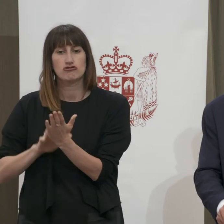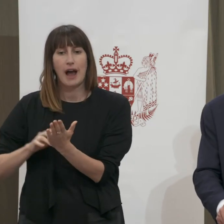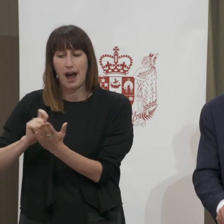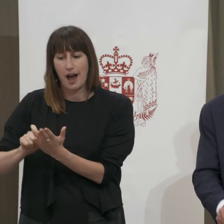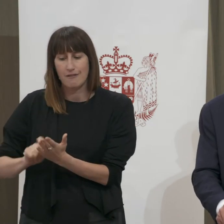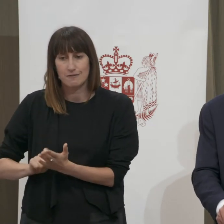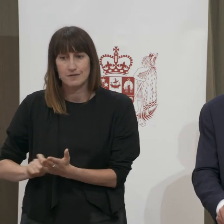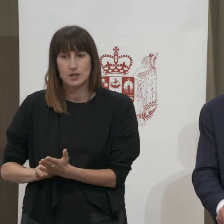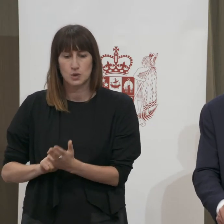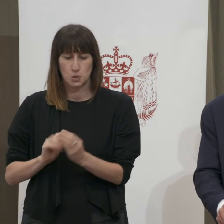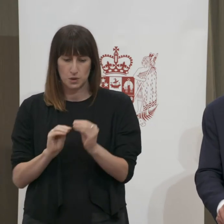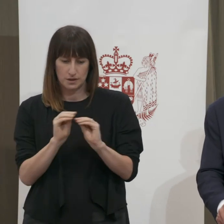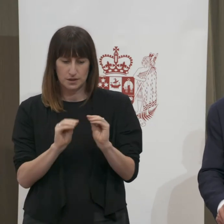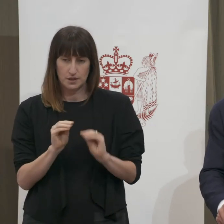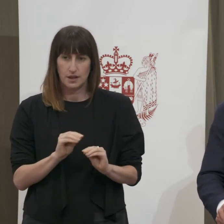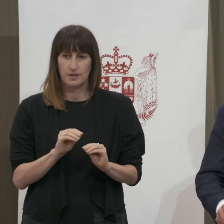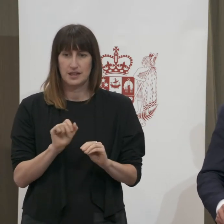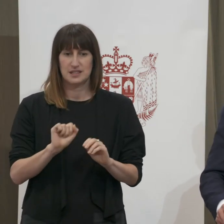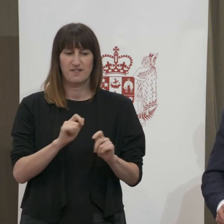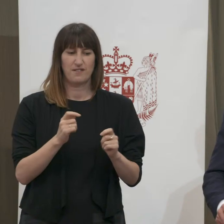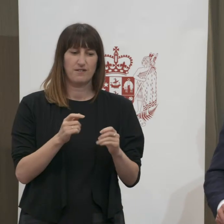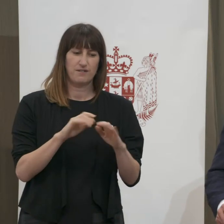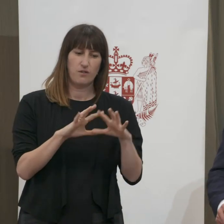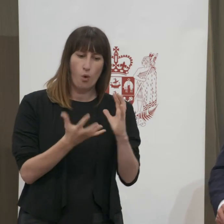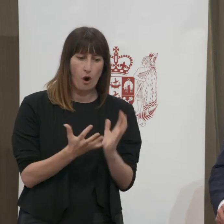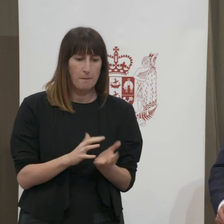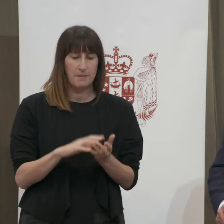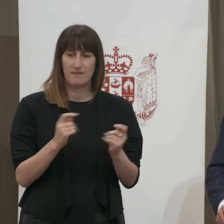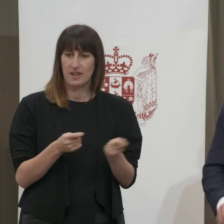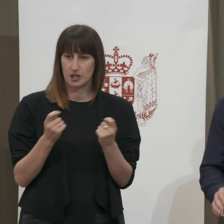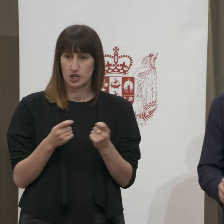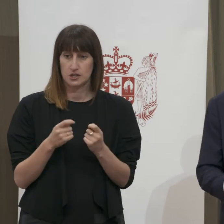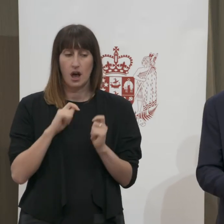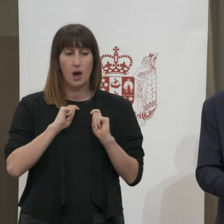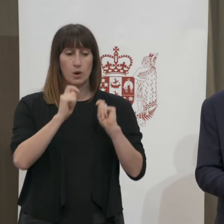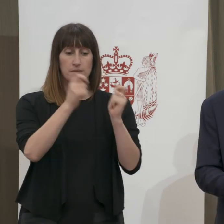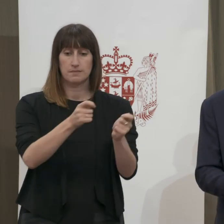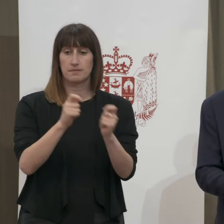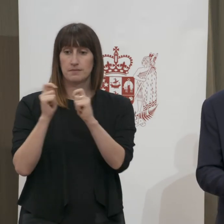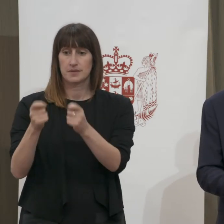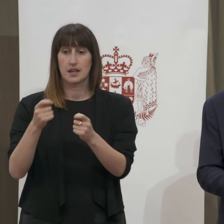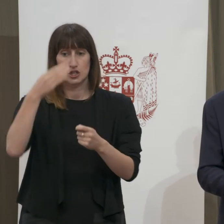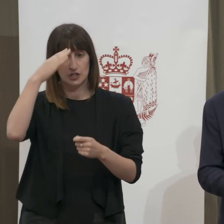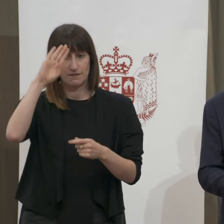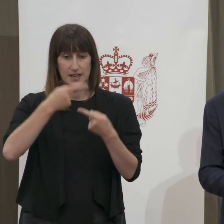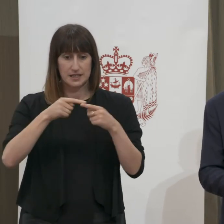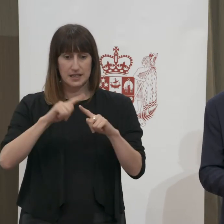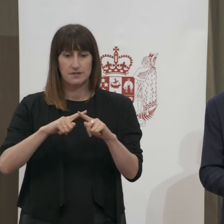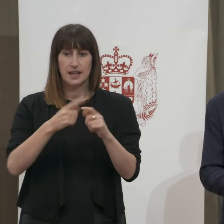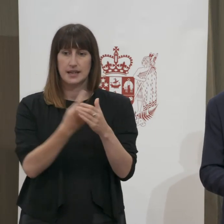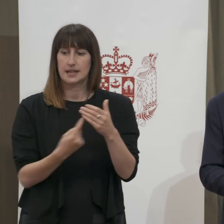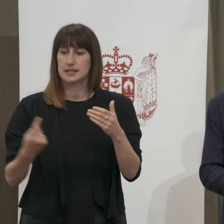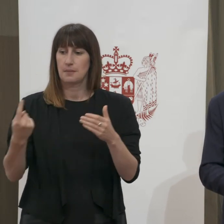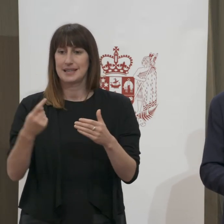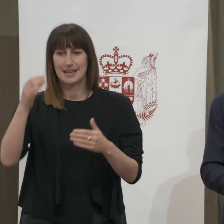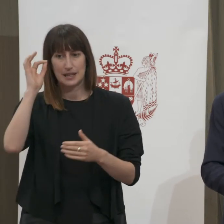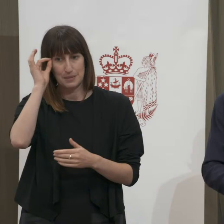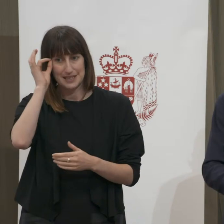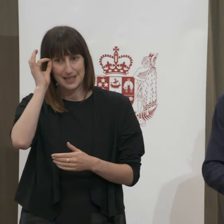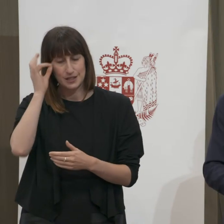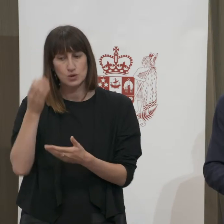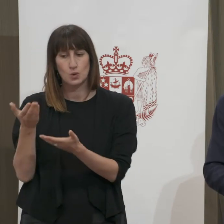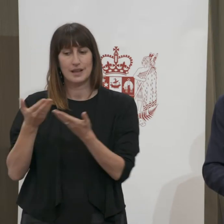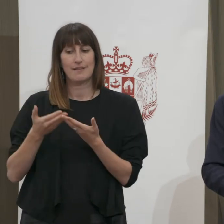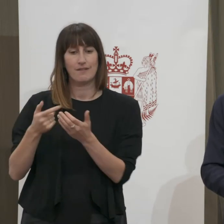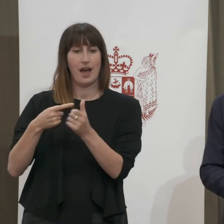final forms and functions. I will appoint acting chief executives and independent committees over the coming months to advise